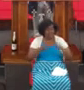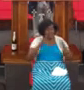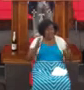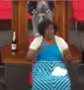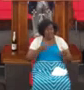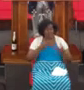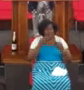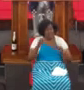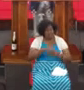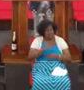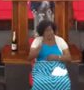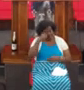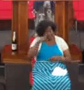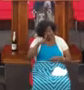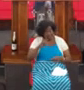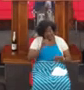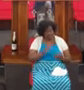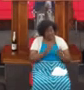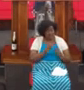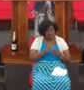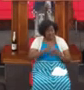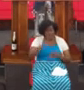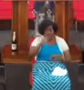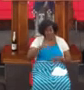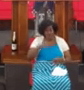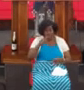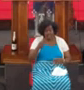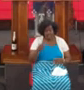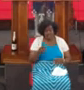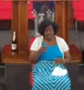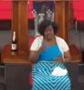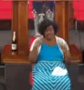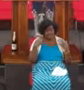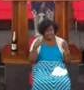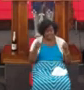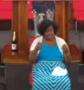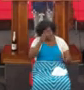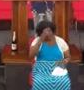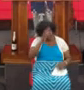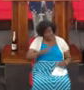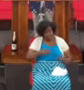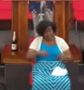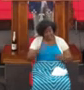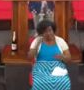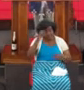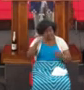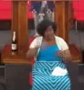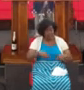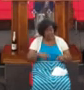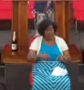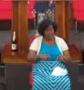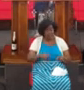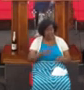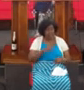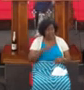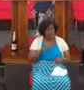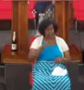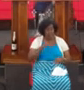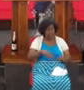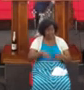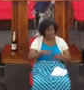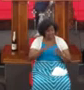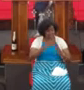for. The Bible is clear. The scripture says he healed the man and let him go. That was his mission. He didn't walk into the